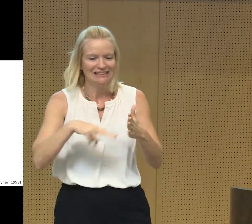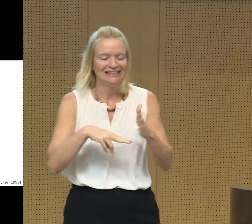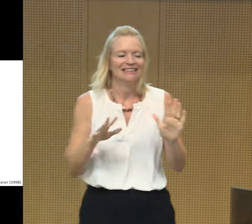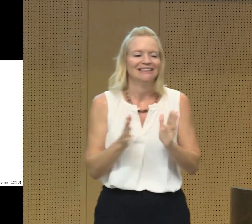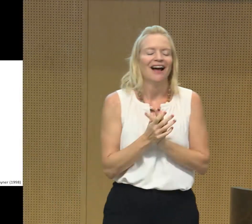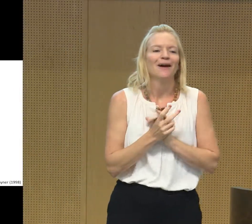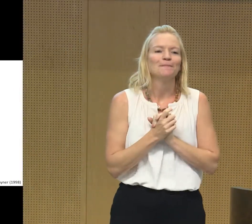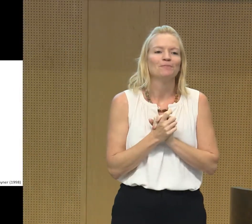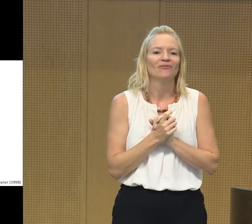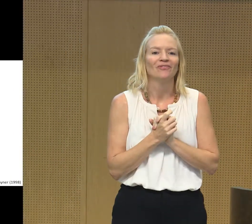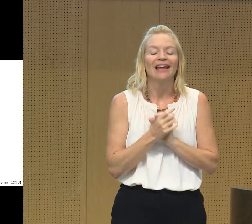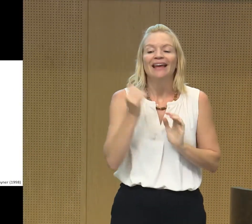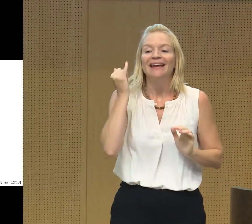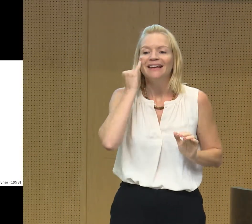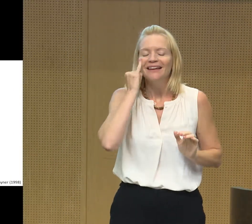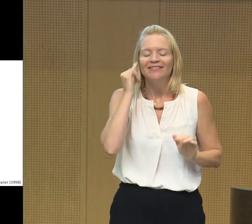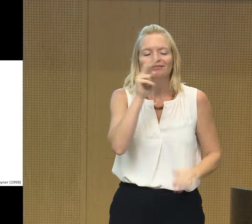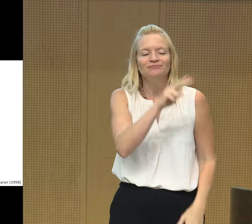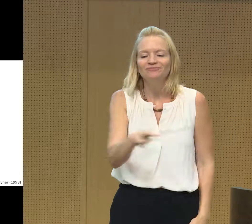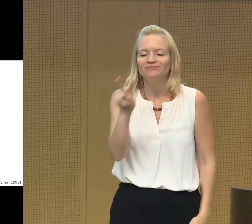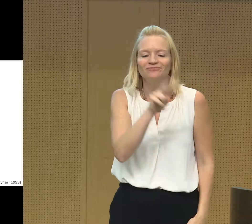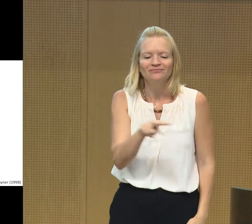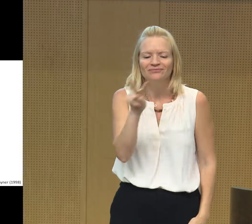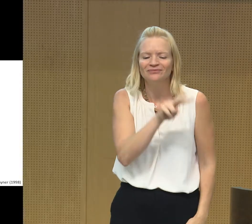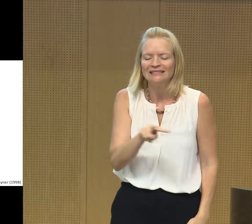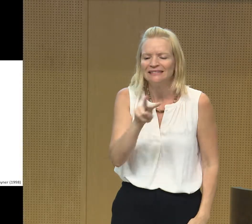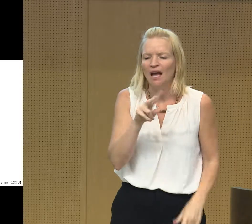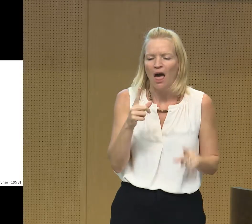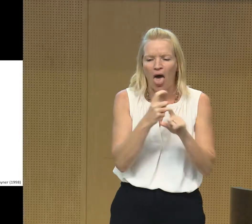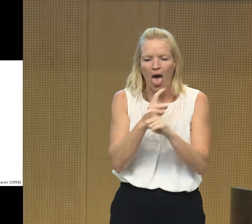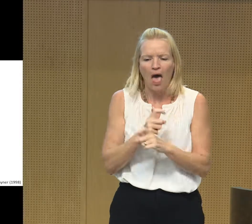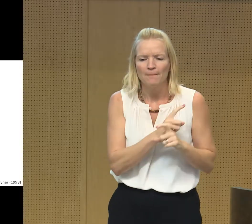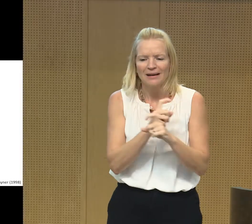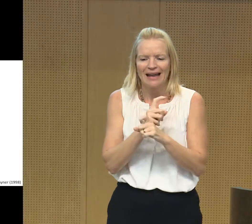I'm giving you a bunch of facts right now, but I want to tell you one more thing.